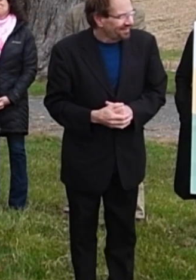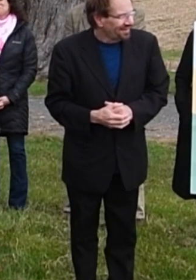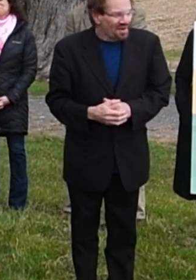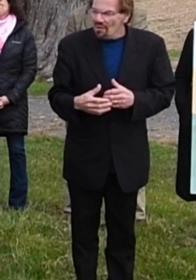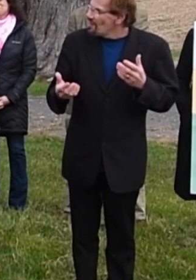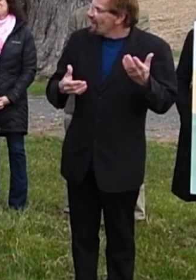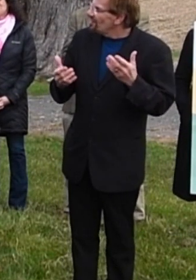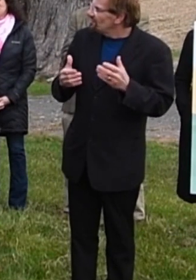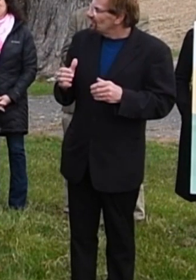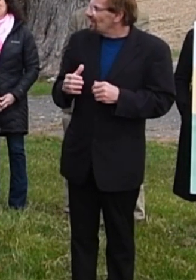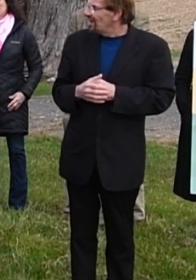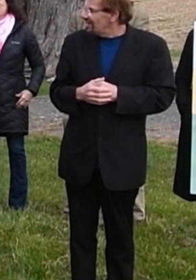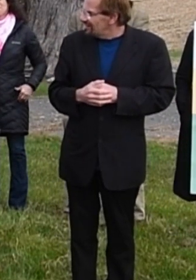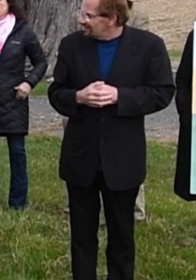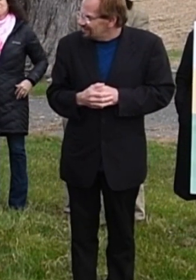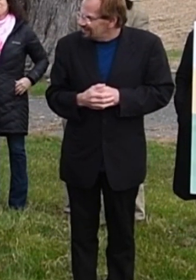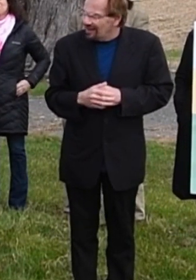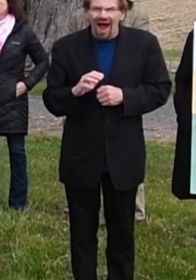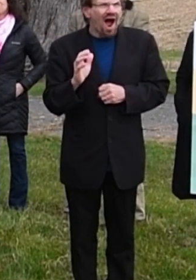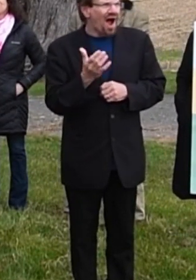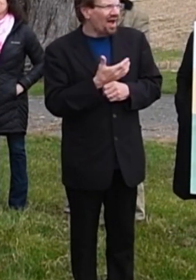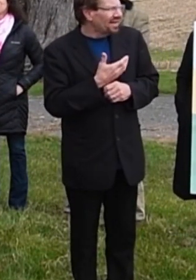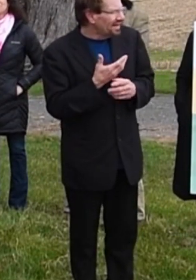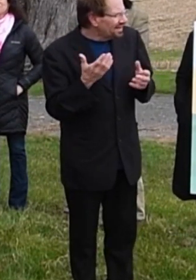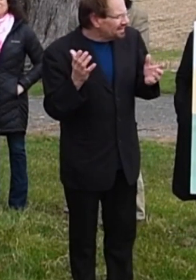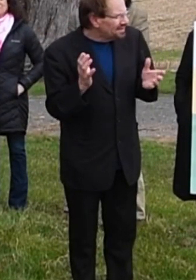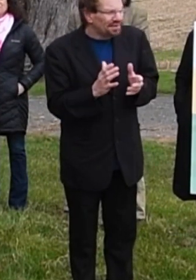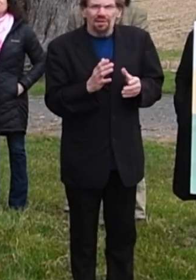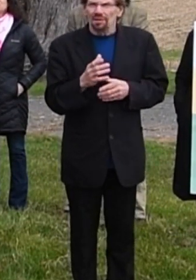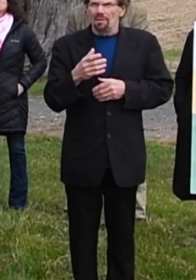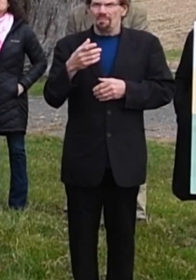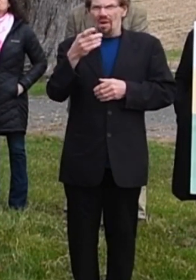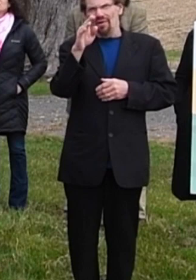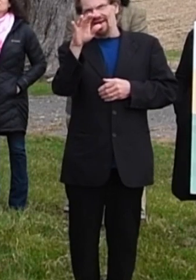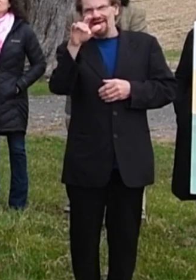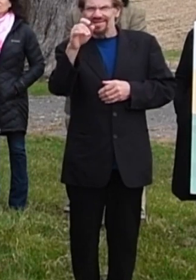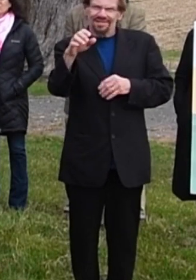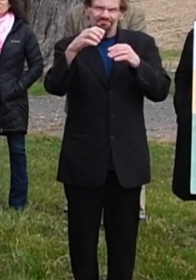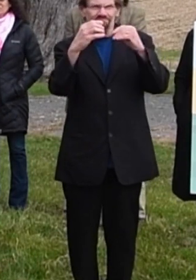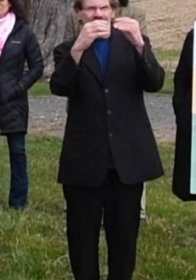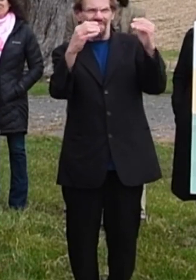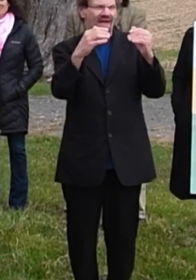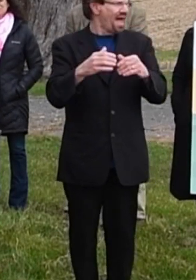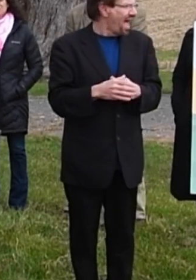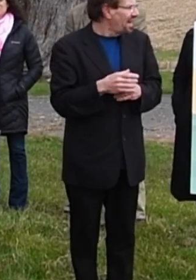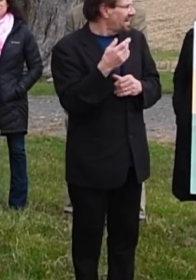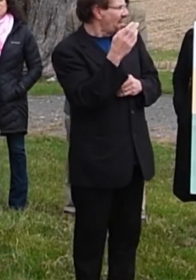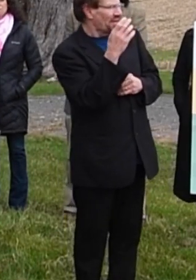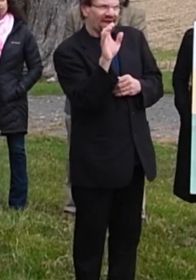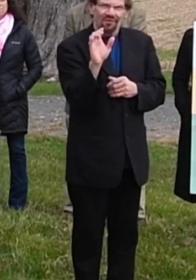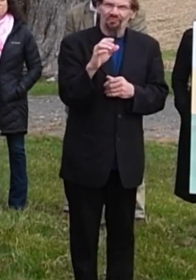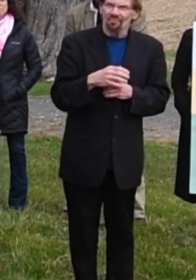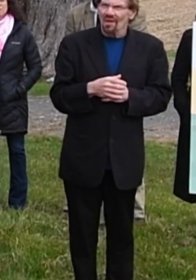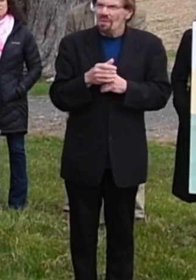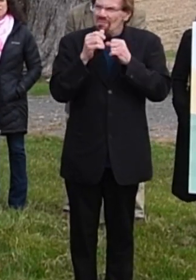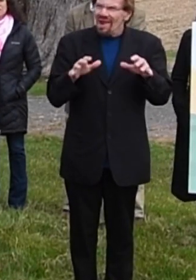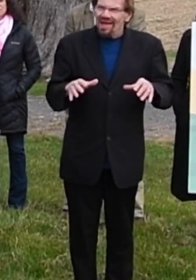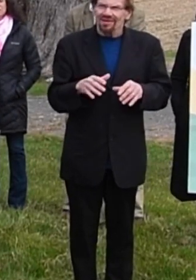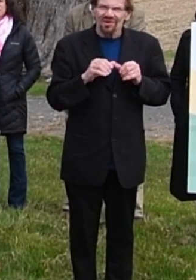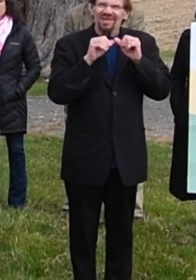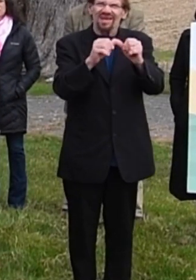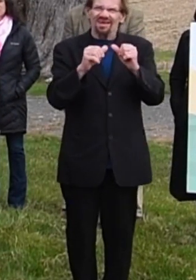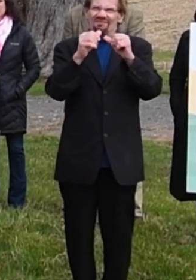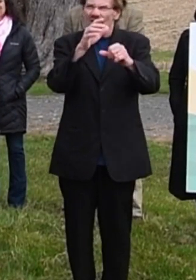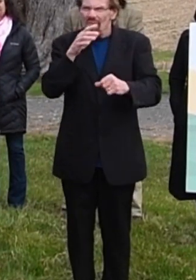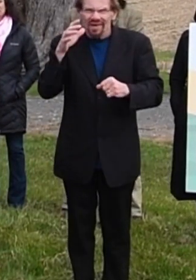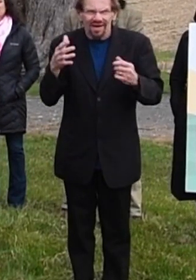Welcome to our little paradise here in Western Howard County, where we have been blessed with the opportunity to continue farming on this piece of